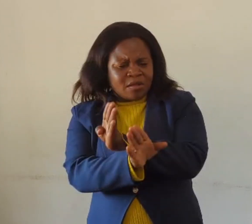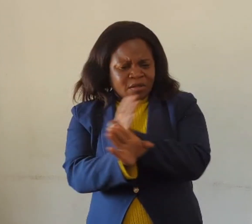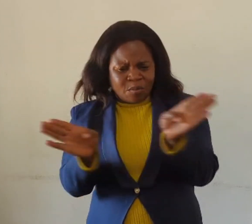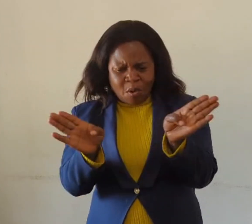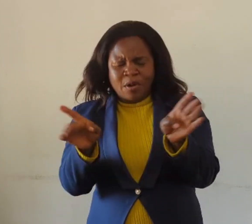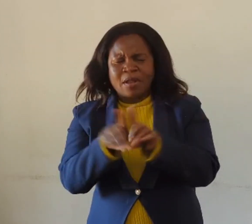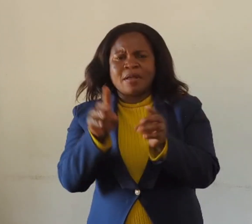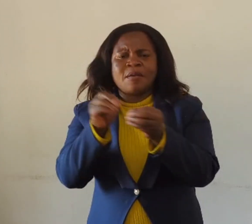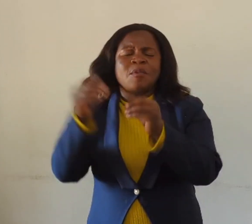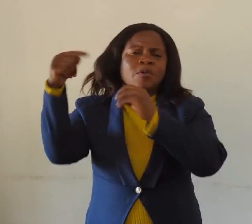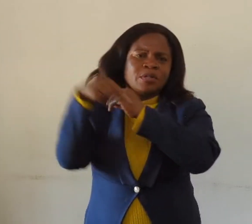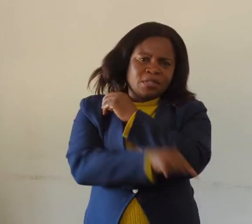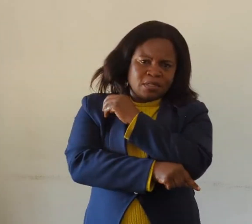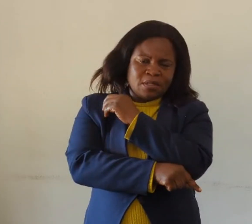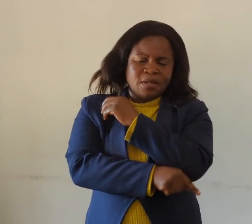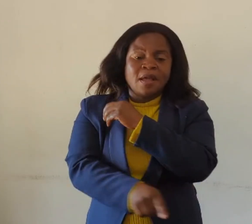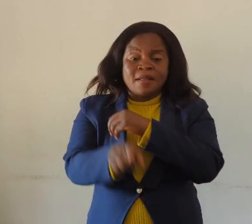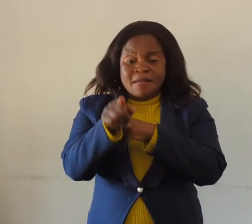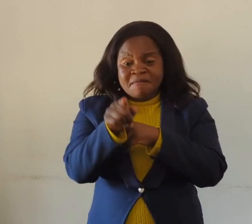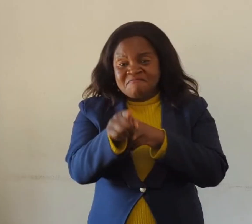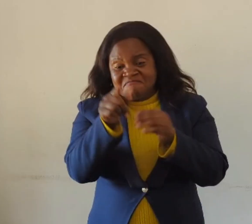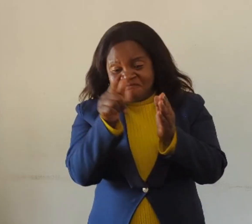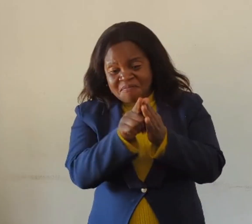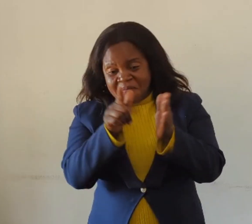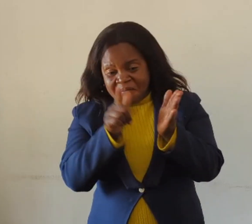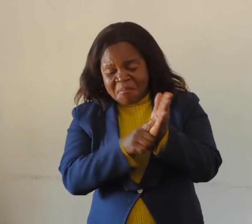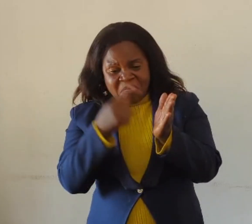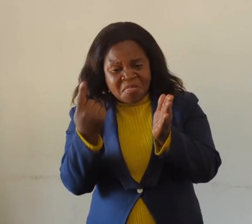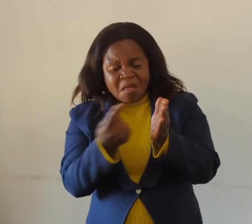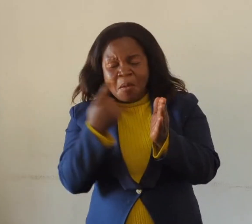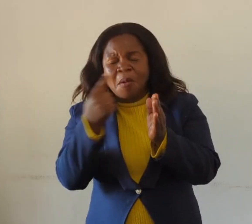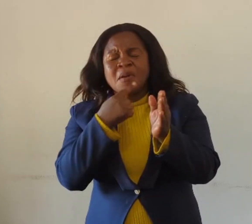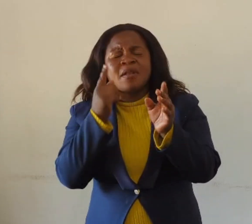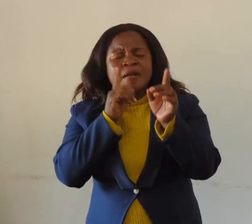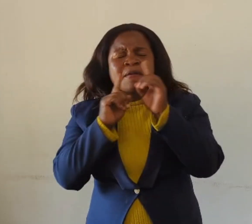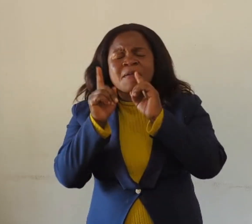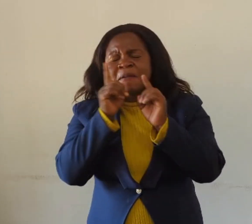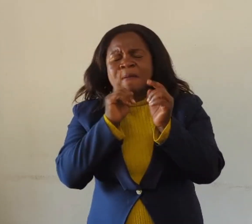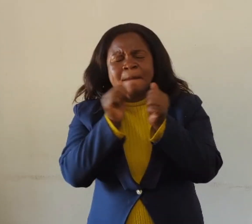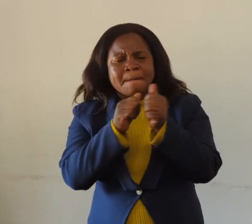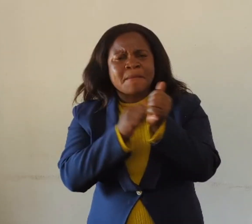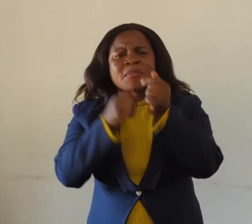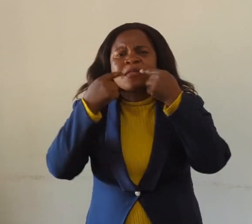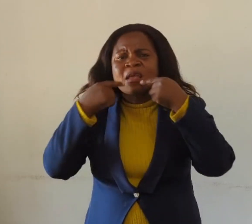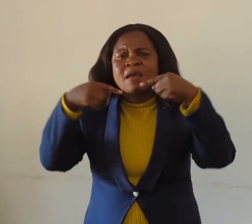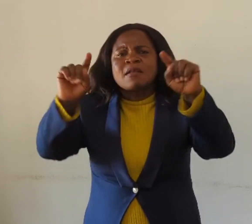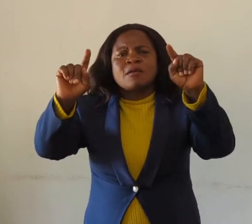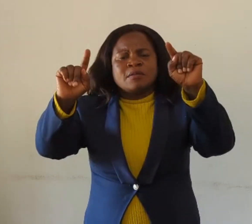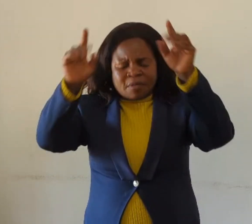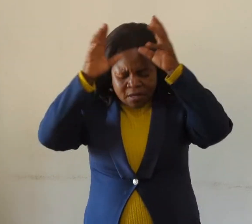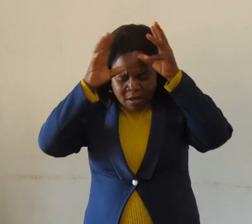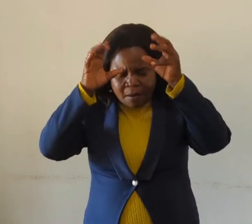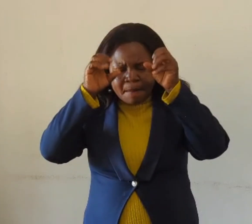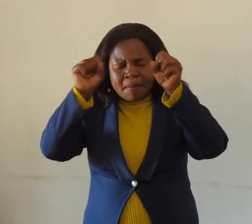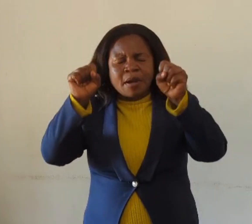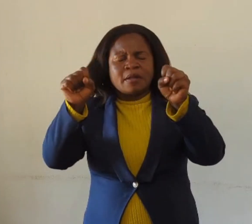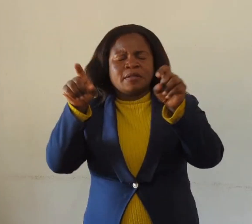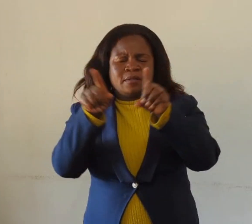detailed. The provision only addressed the announcement of presidential and mayoral or